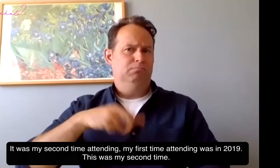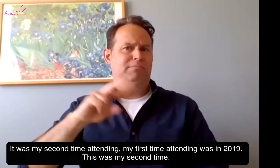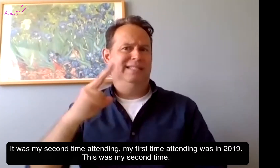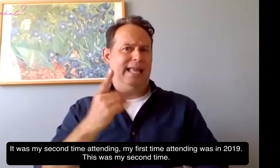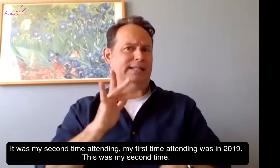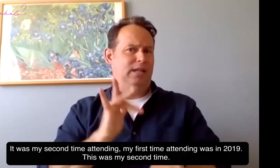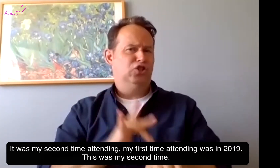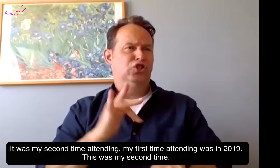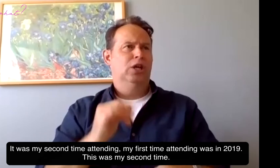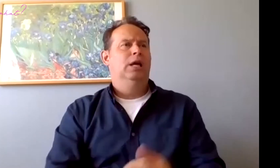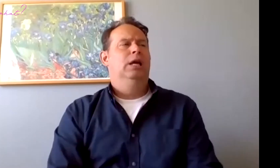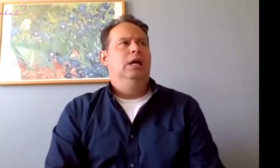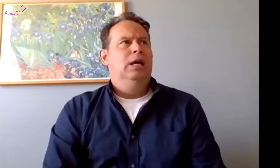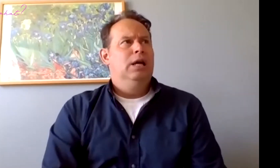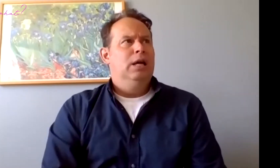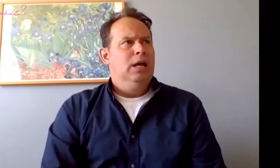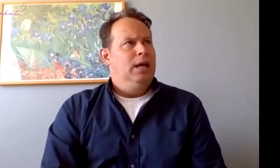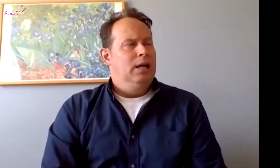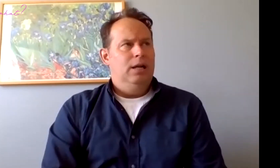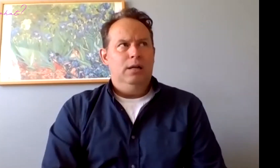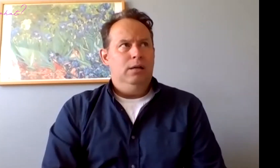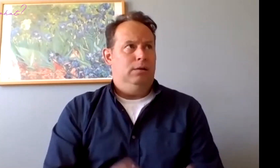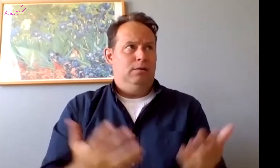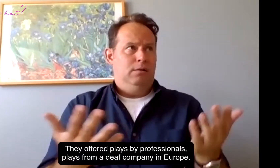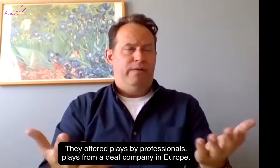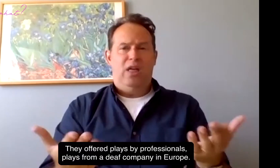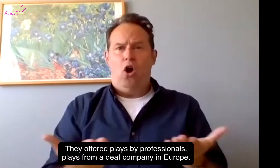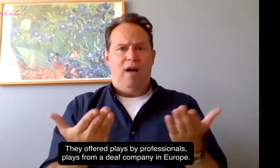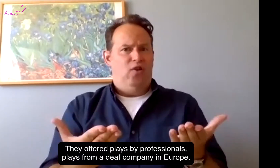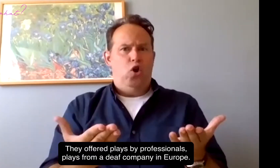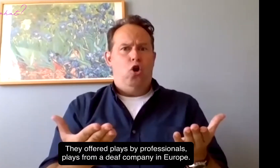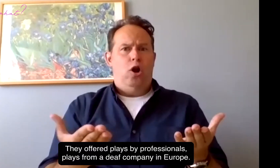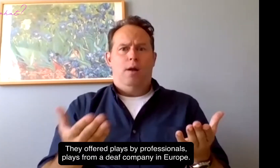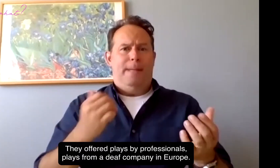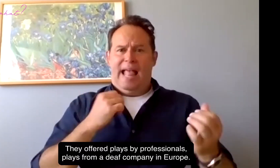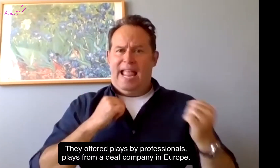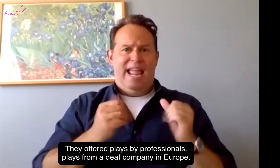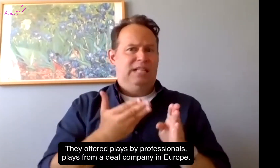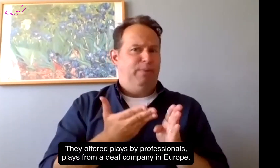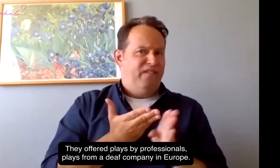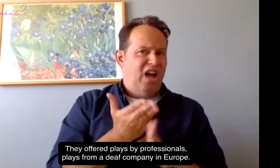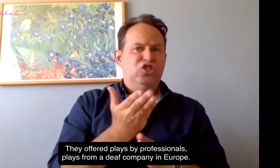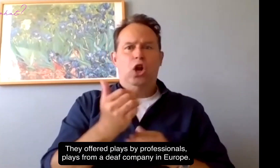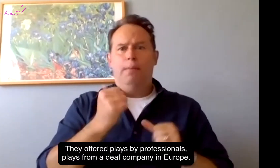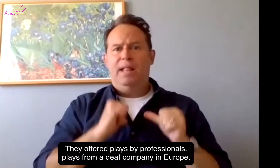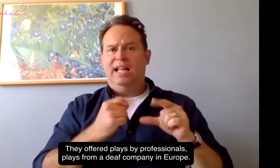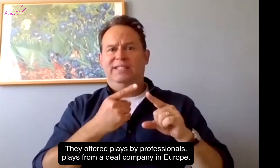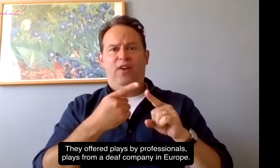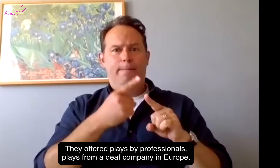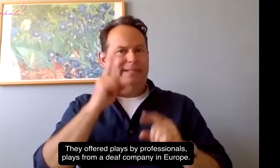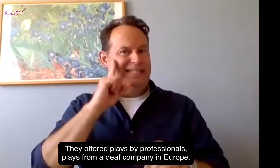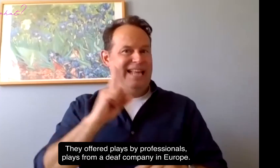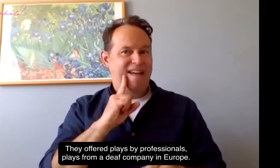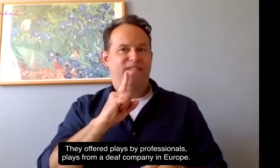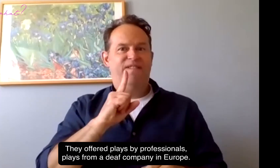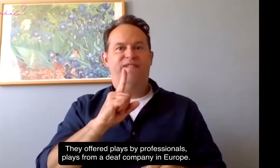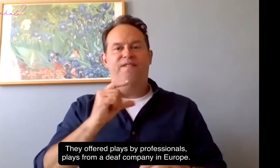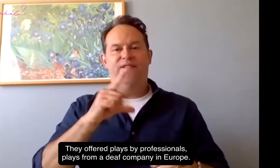2019. This was my second time. They offered plays by professionals, plays from a